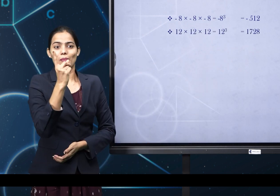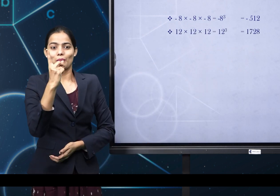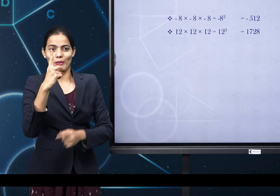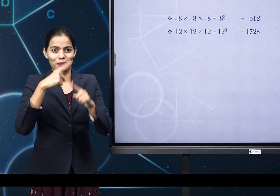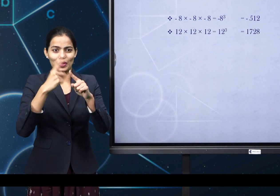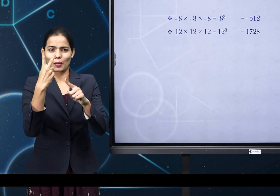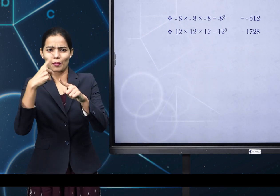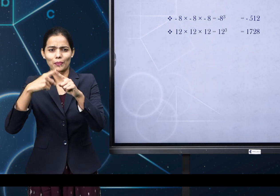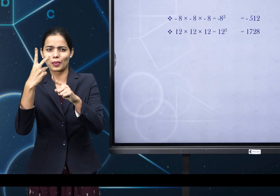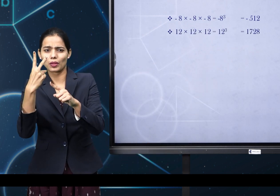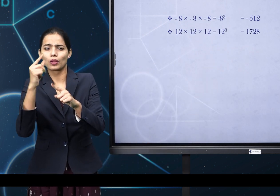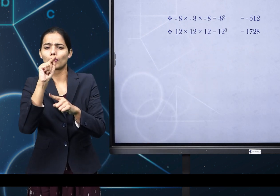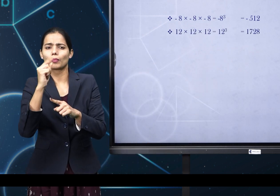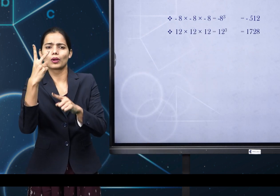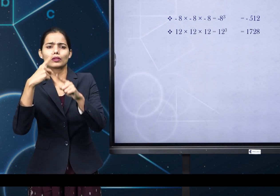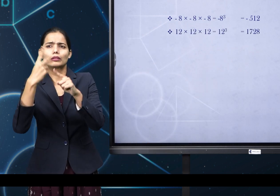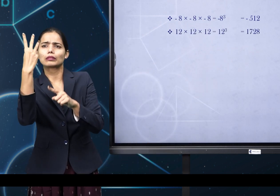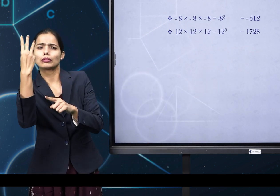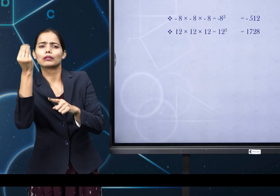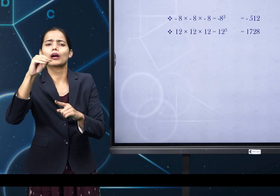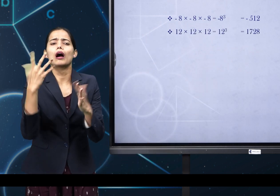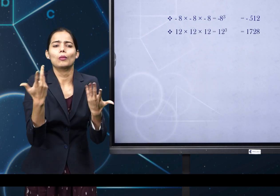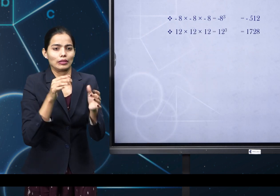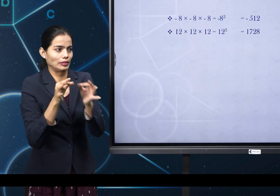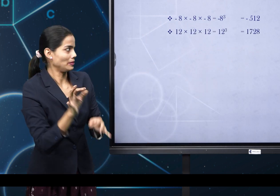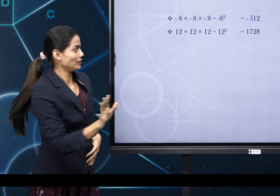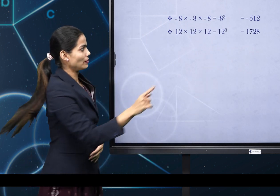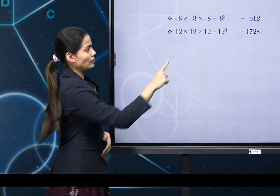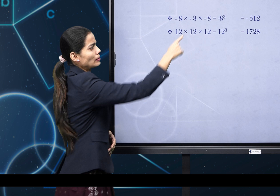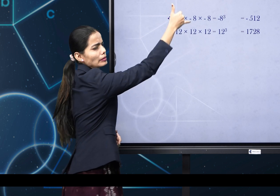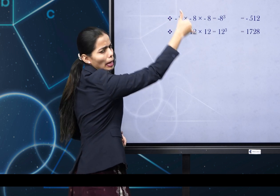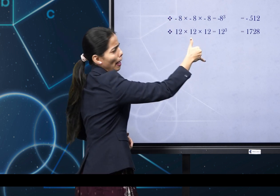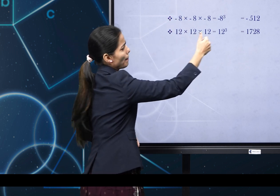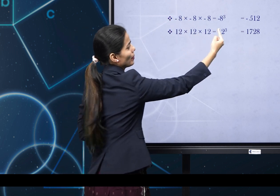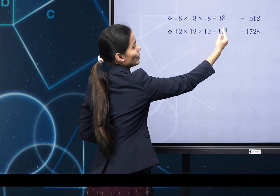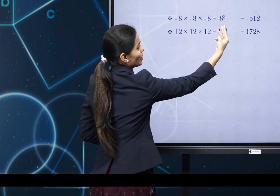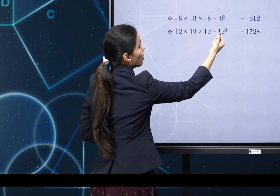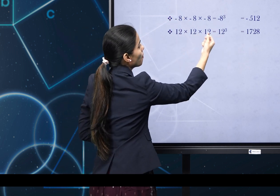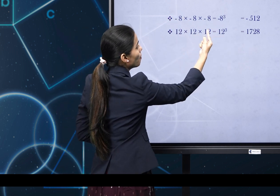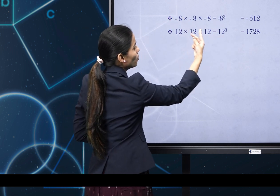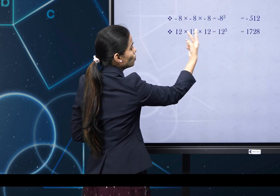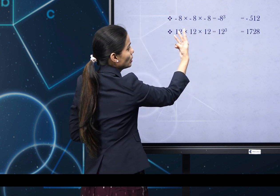12 into 12 into 12 into is equal to 12 cube is equal to